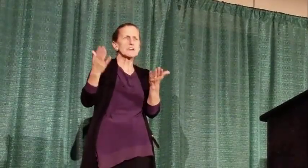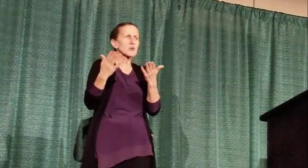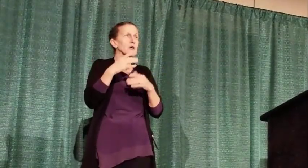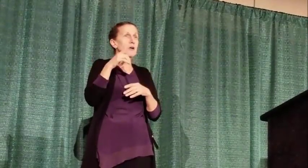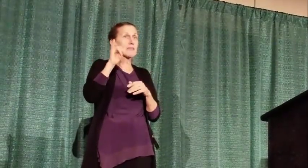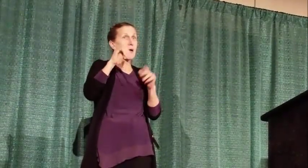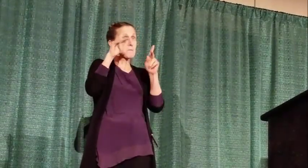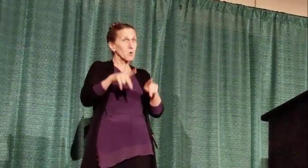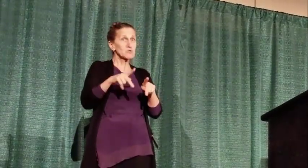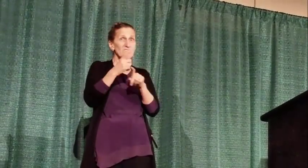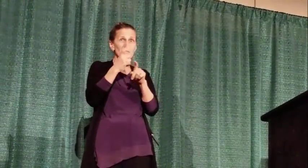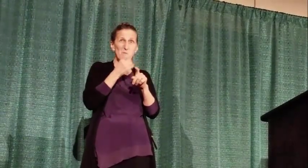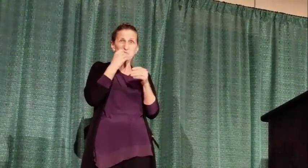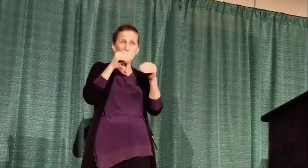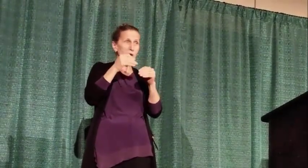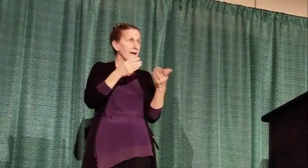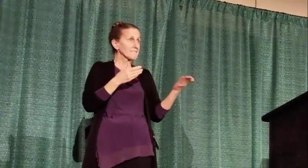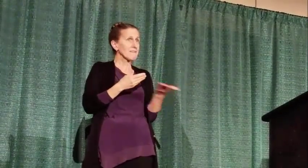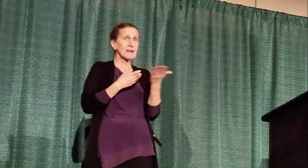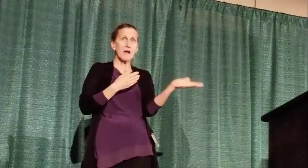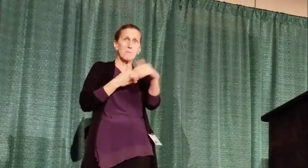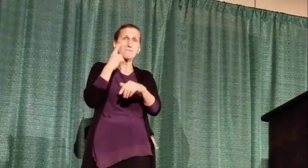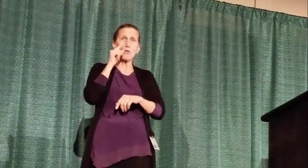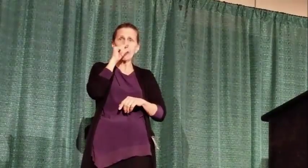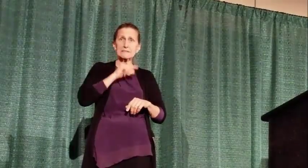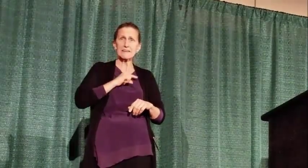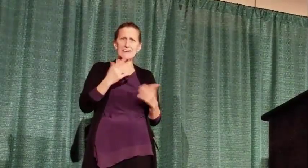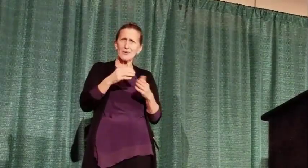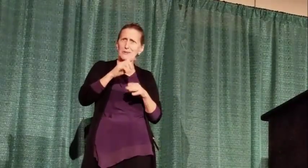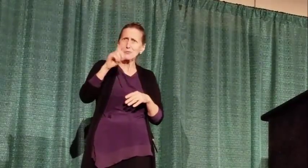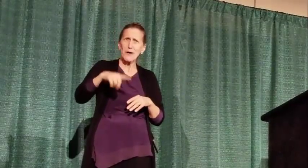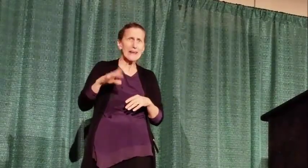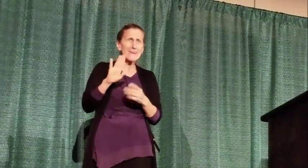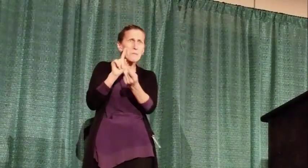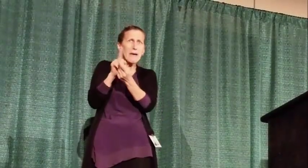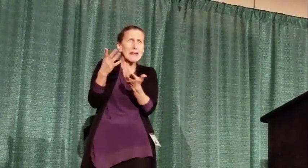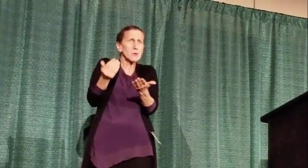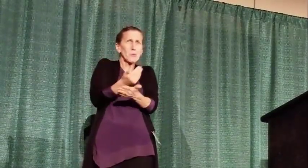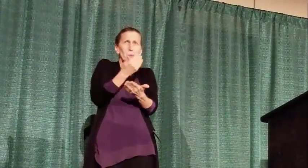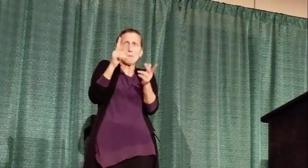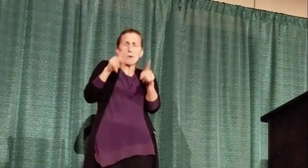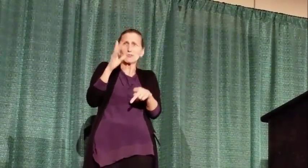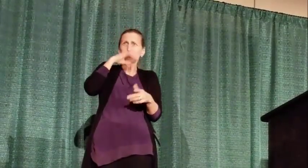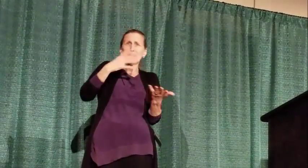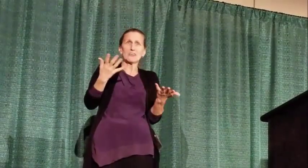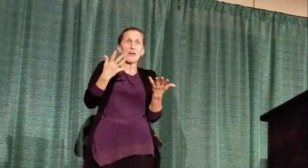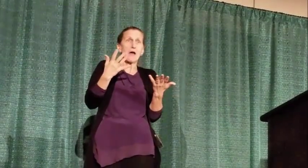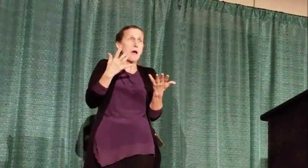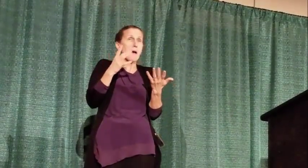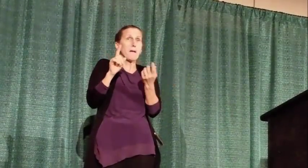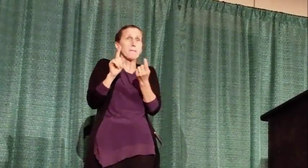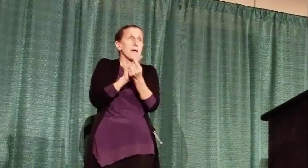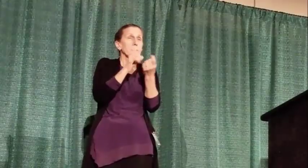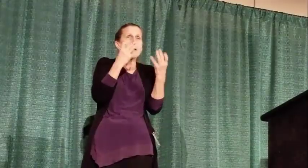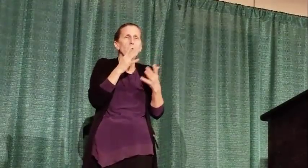us to her home for Thanksgiving dinner right here in Detroit. A person she never met, just a stranger. And we met a lot of warm,